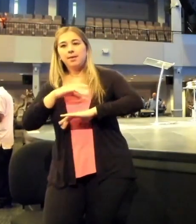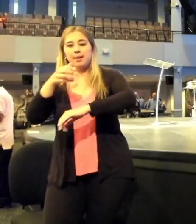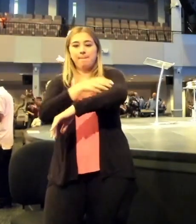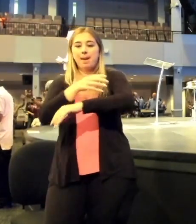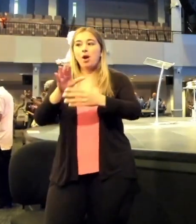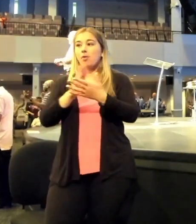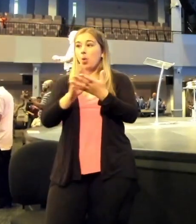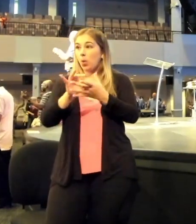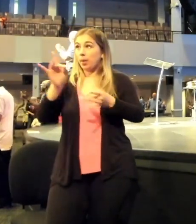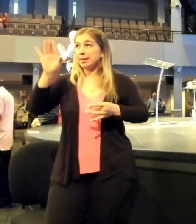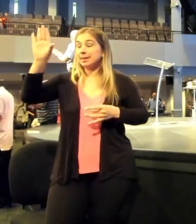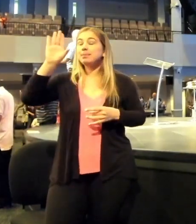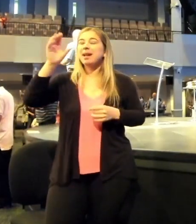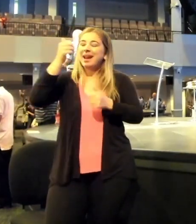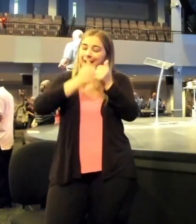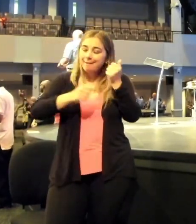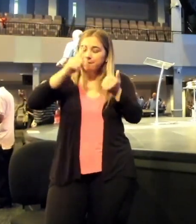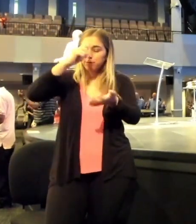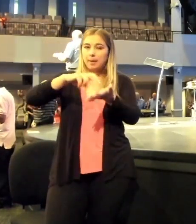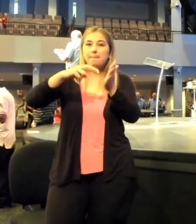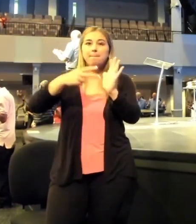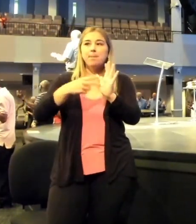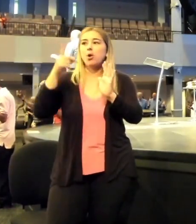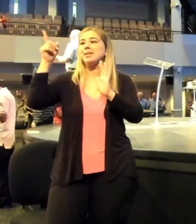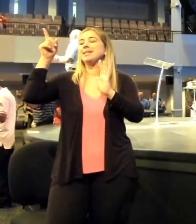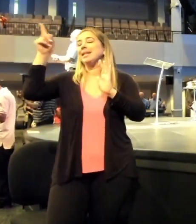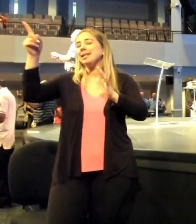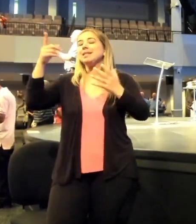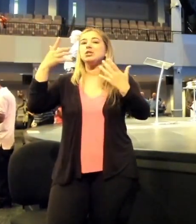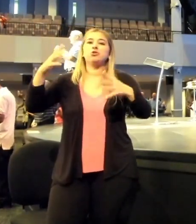God's Holy Spirit every purpose He has